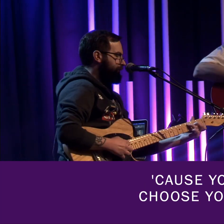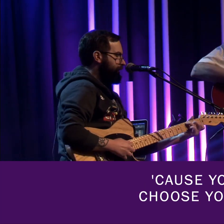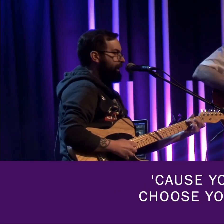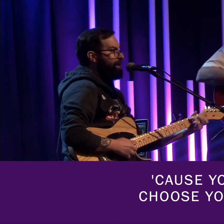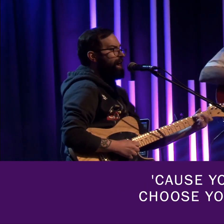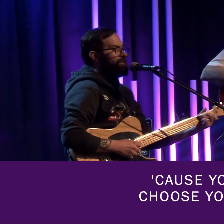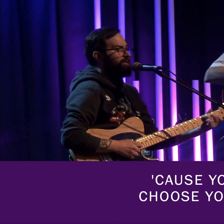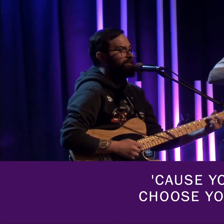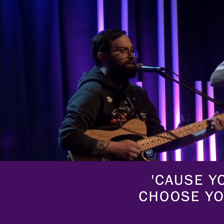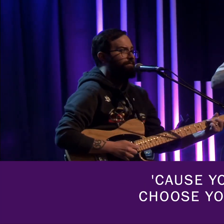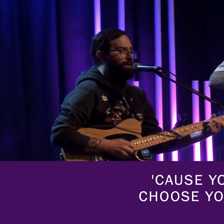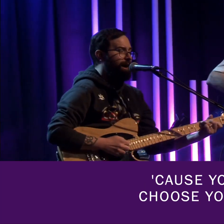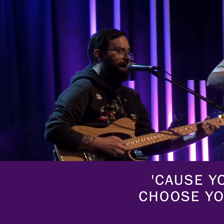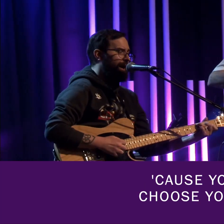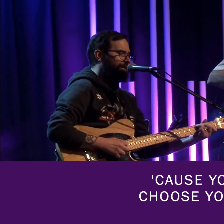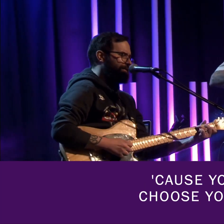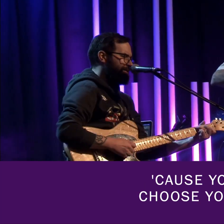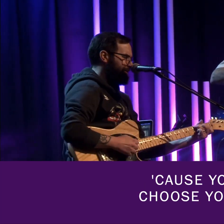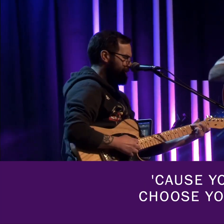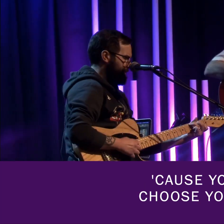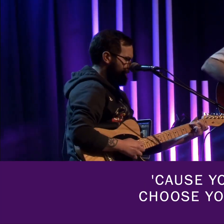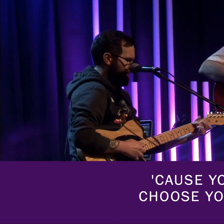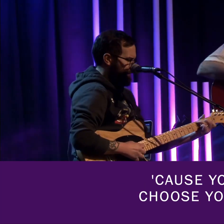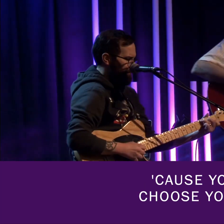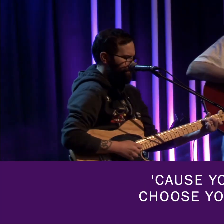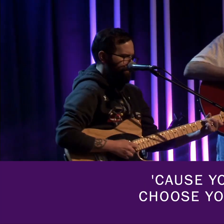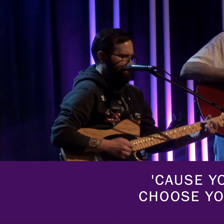'Cause you cannot choose your friends,